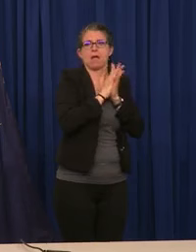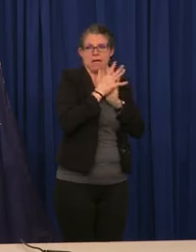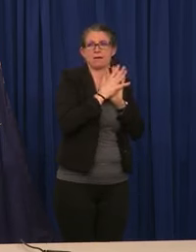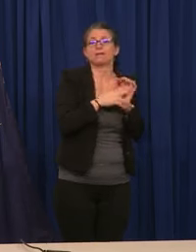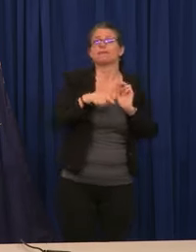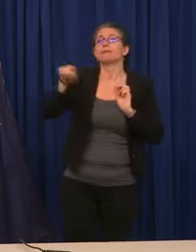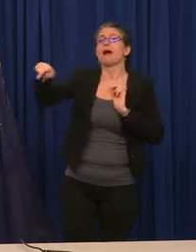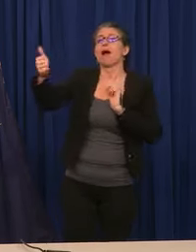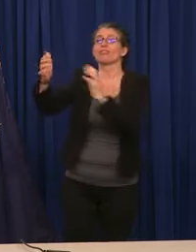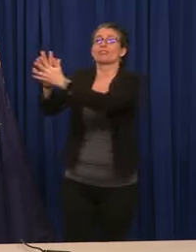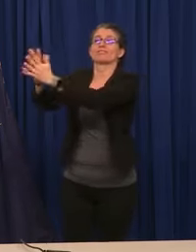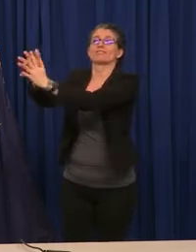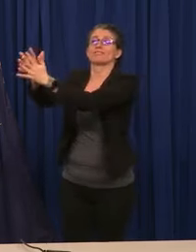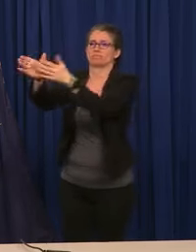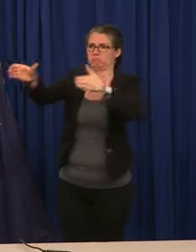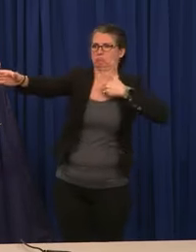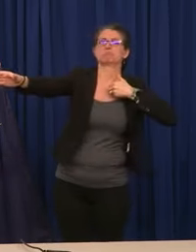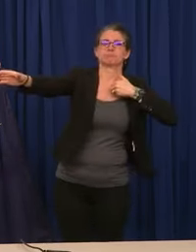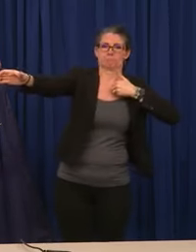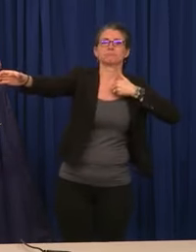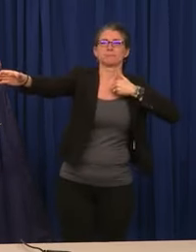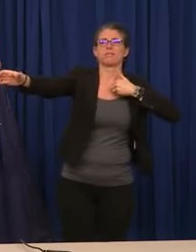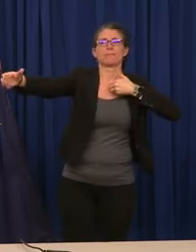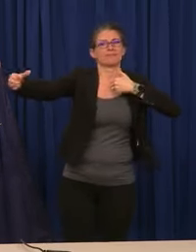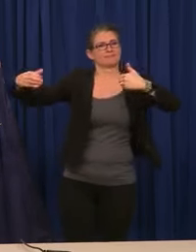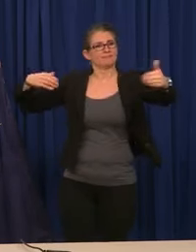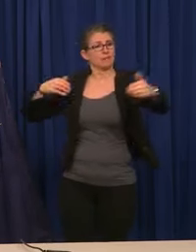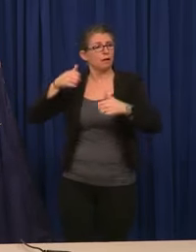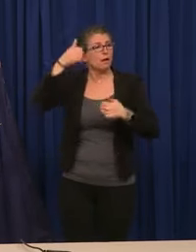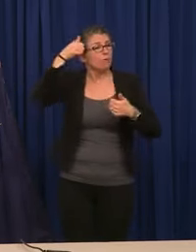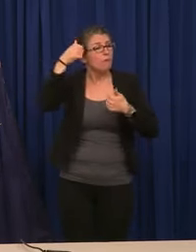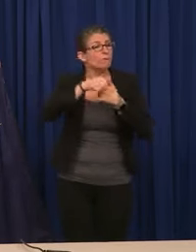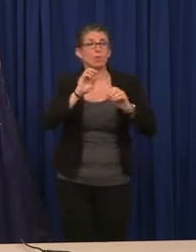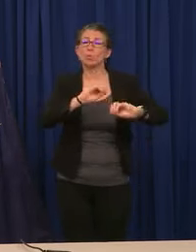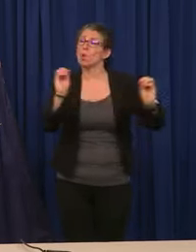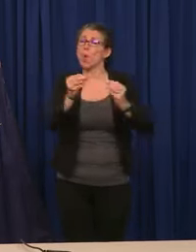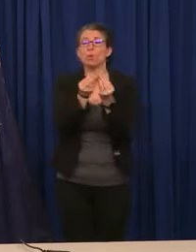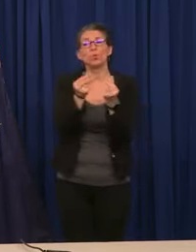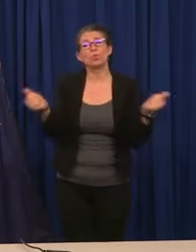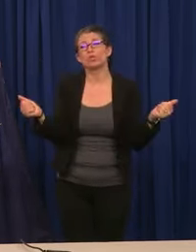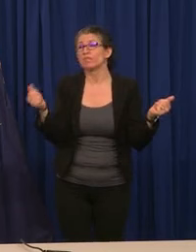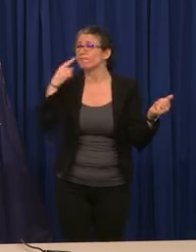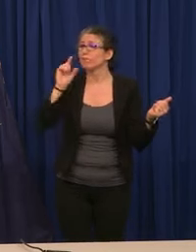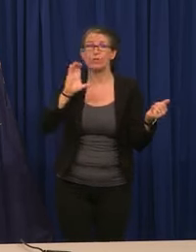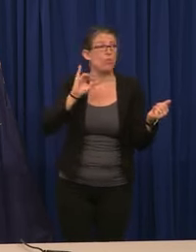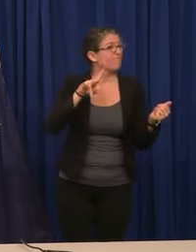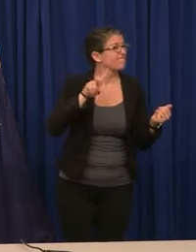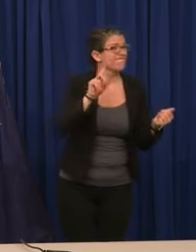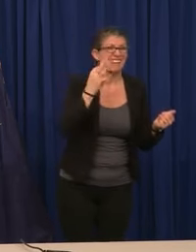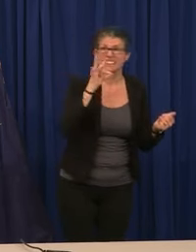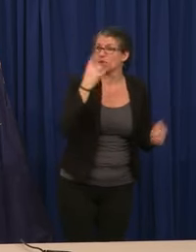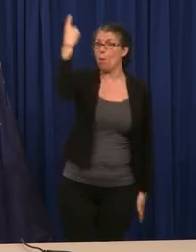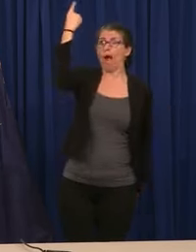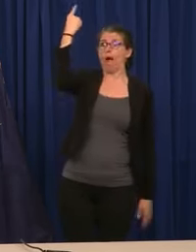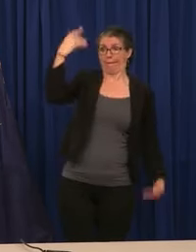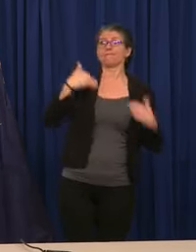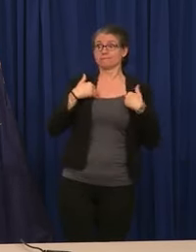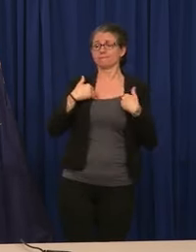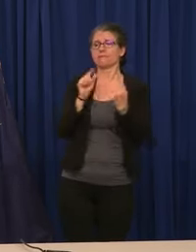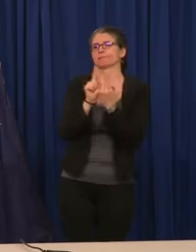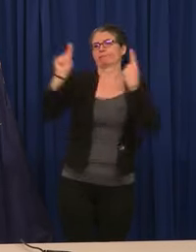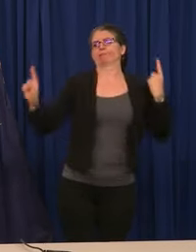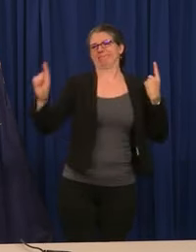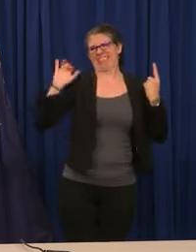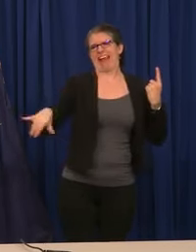important too. But they should abide Governor Mills' order and A, do so with people in their own household, and then